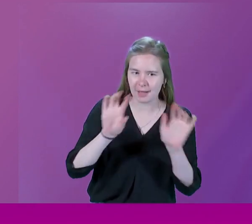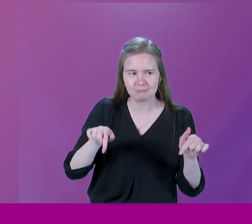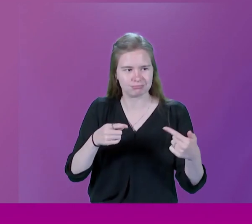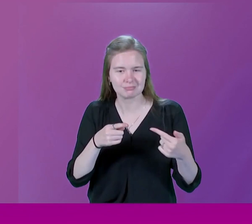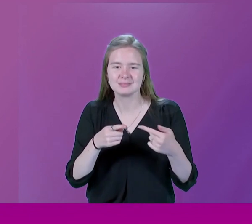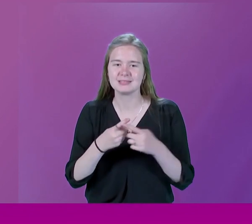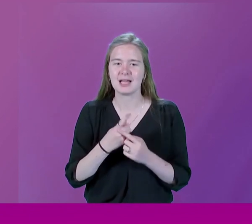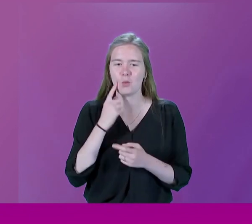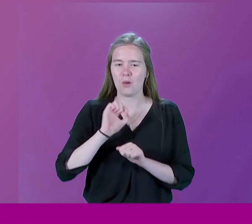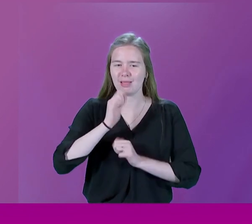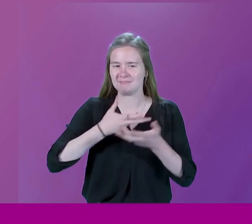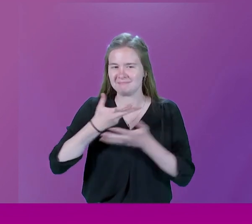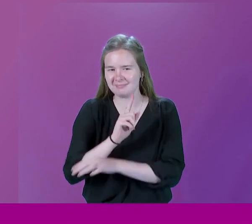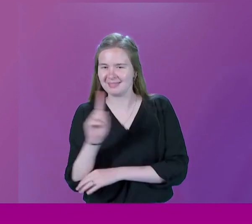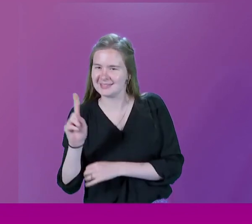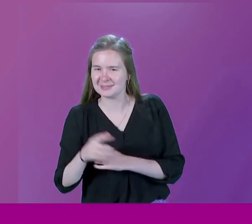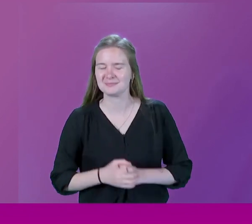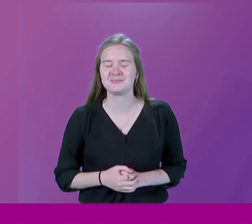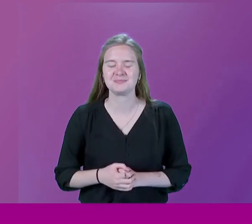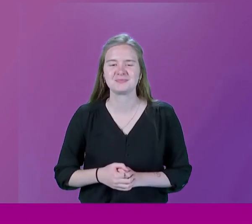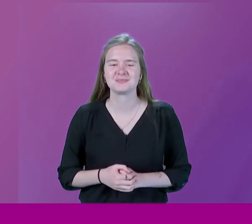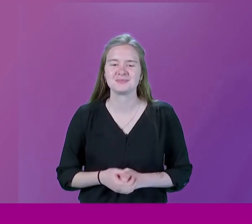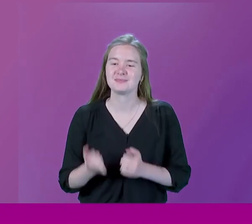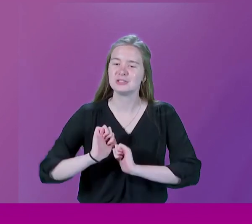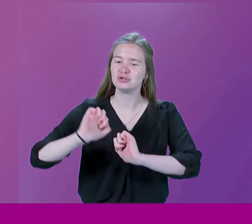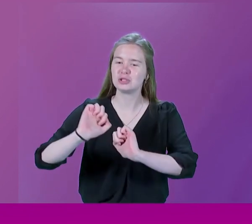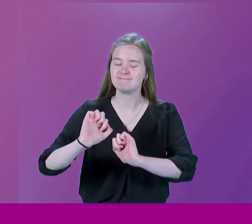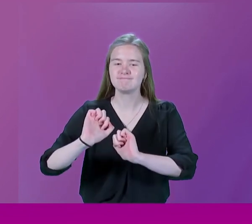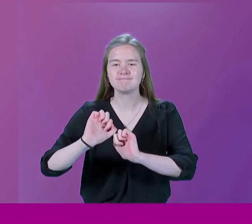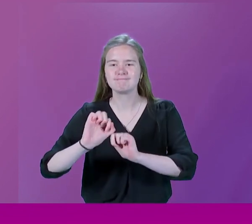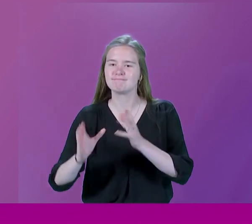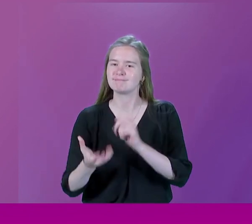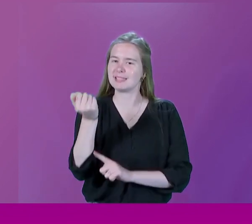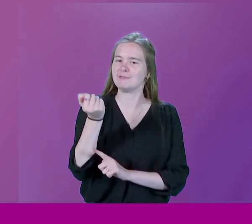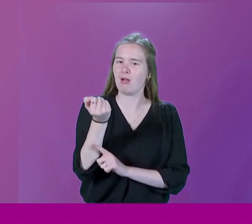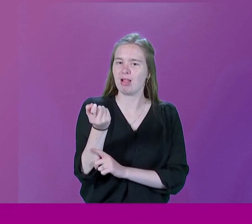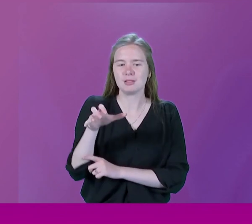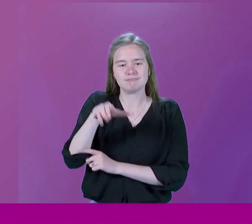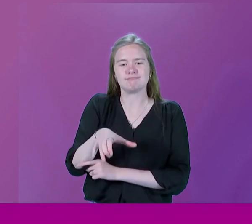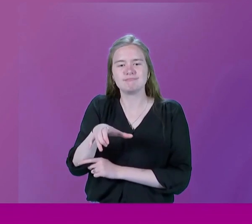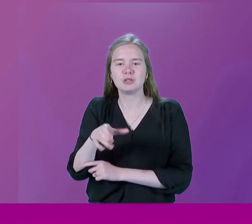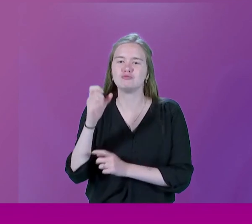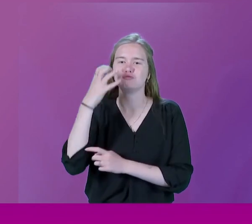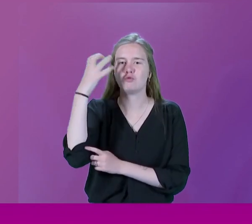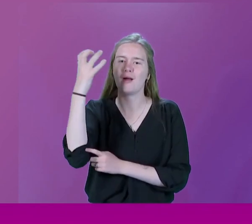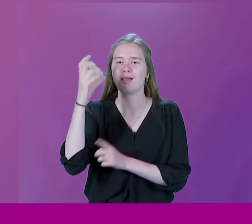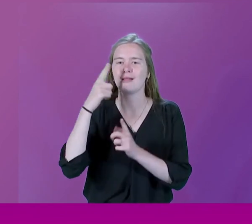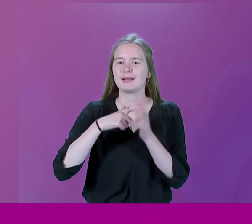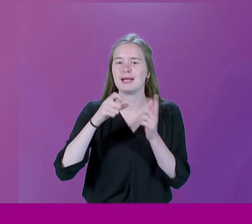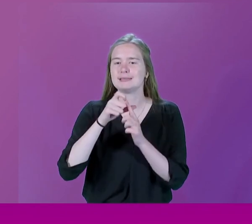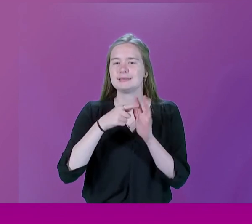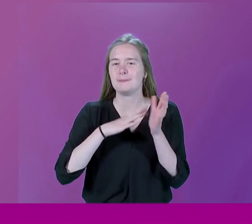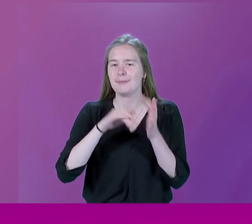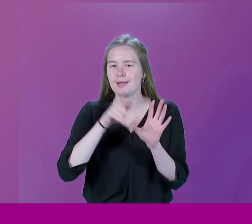going to return to that later in the discussion, she gained a place at the Royal Academy of Music in London at the